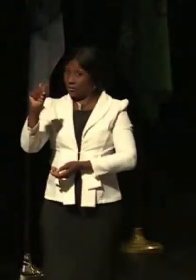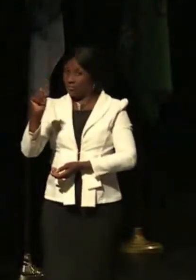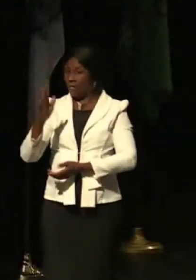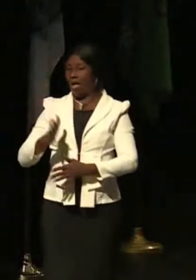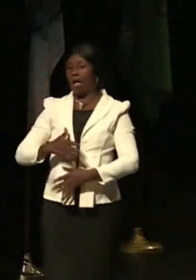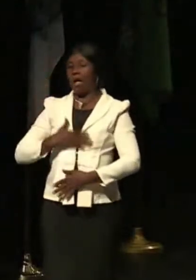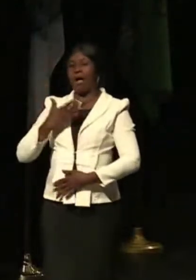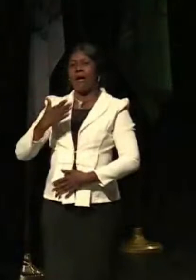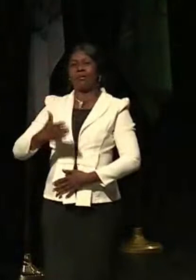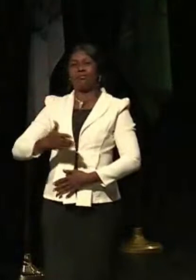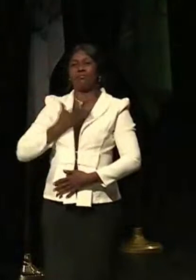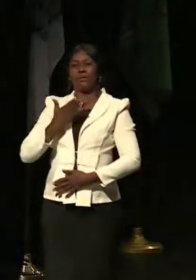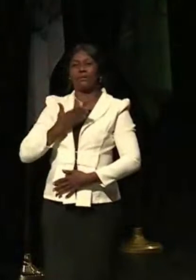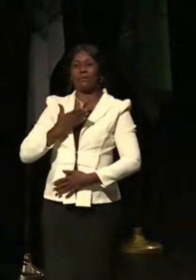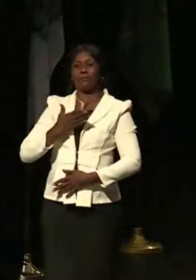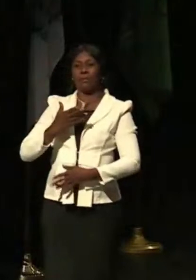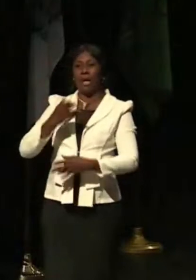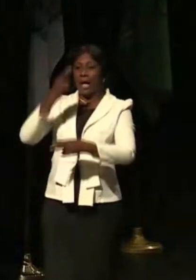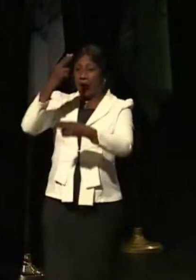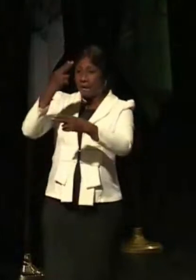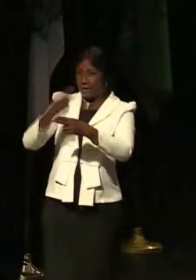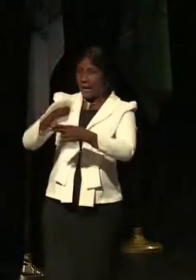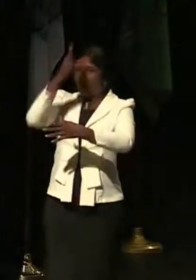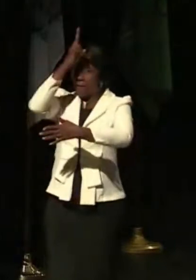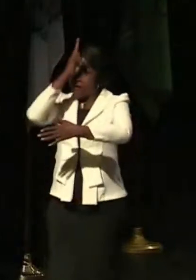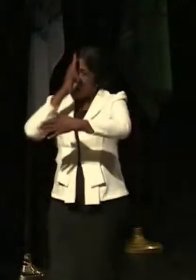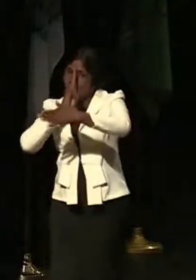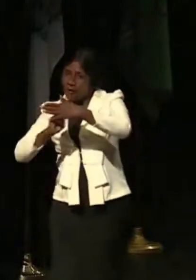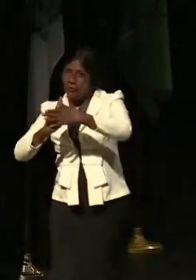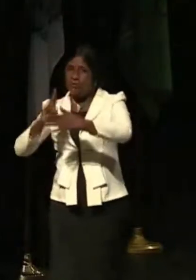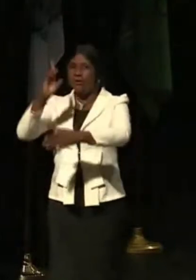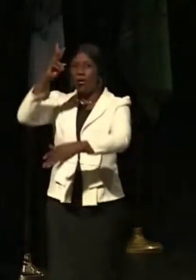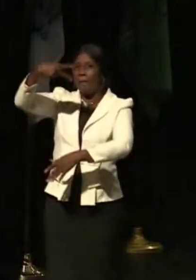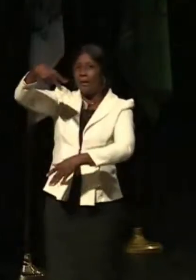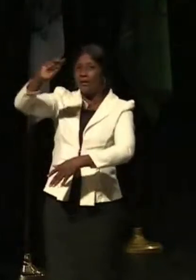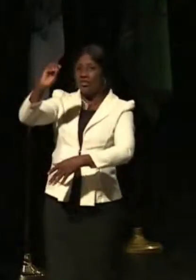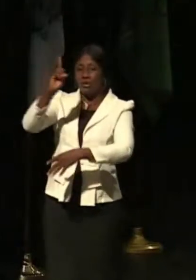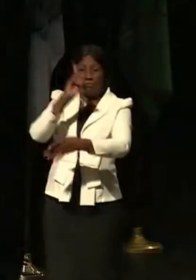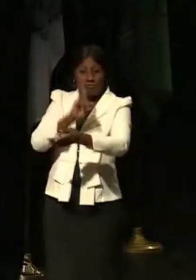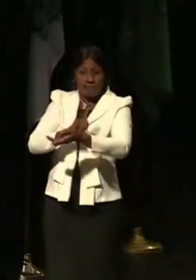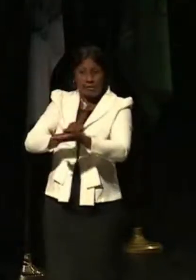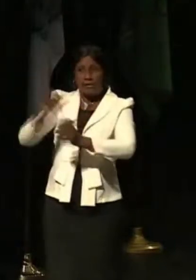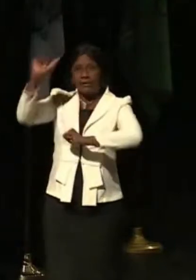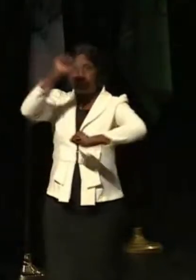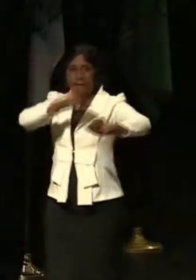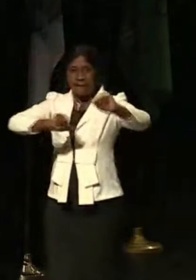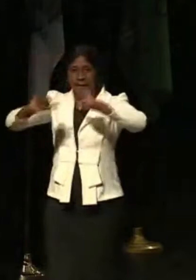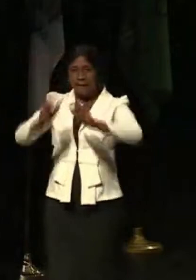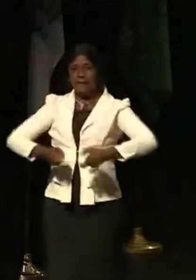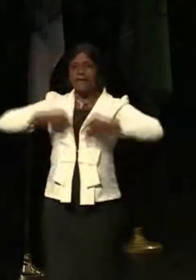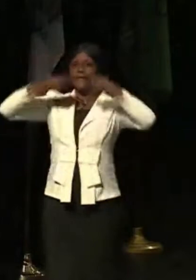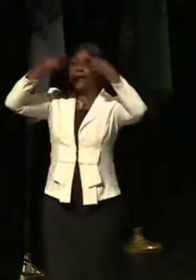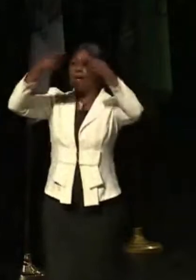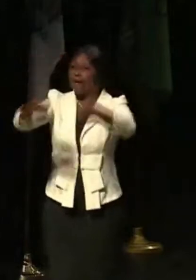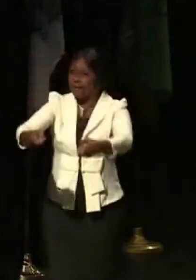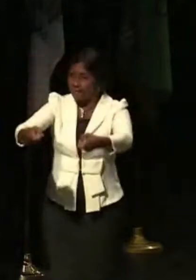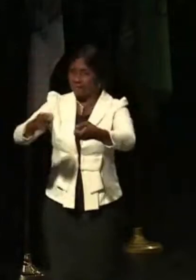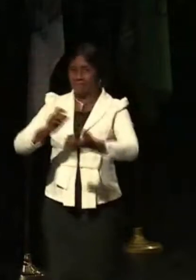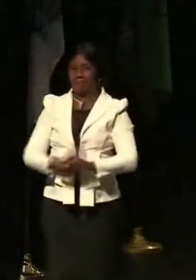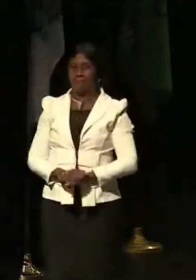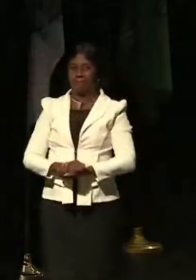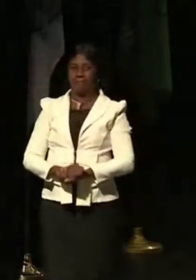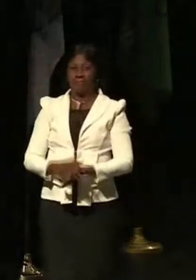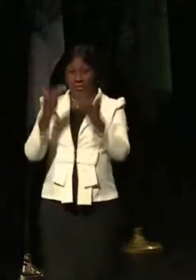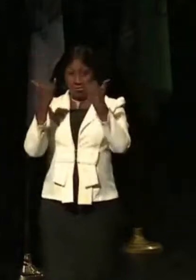to confer the title of Honorary Doctor of Science upon Langston Roach. Chancellor,